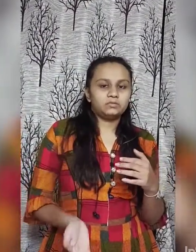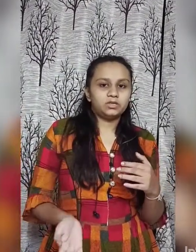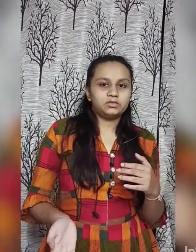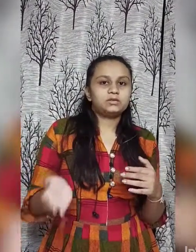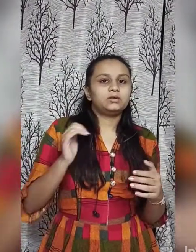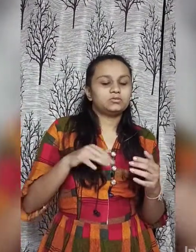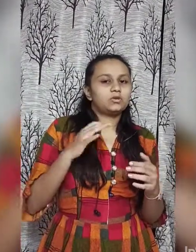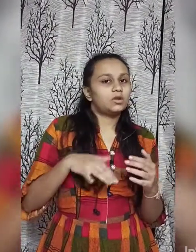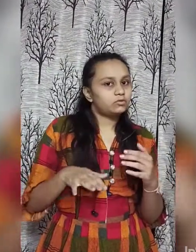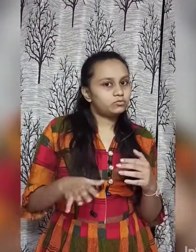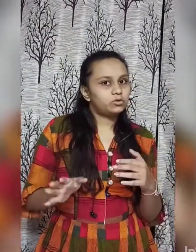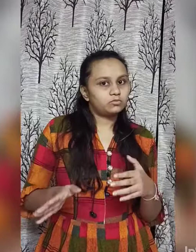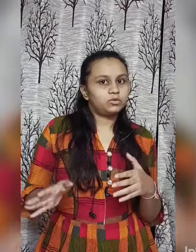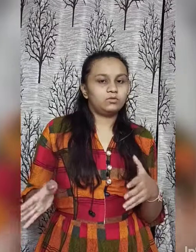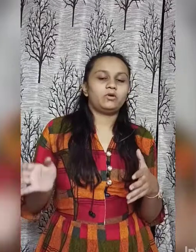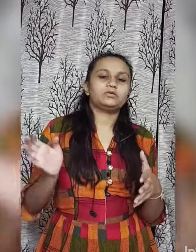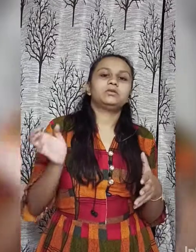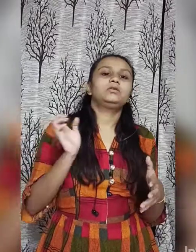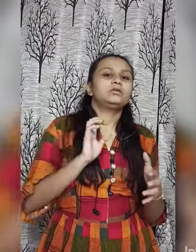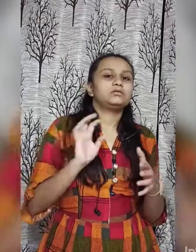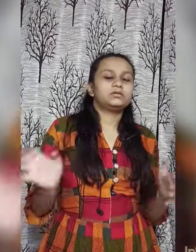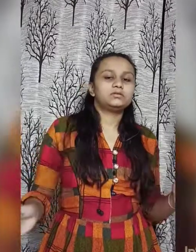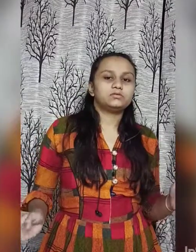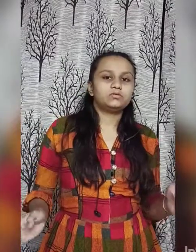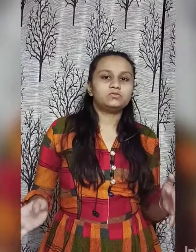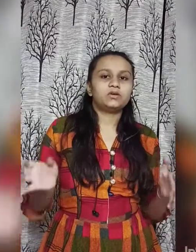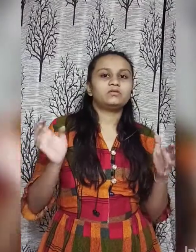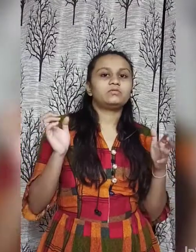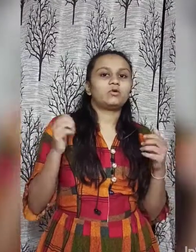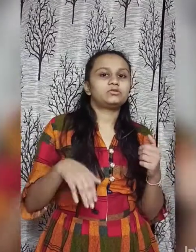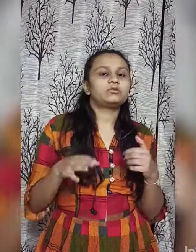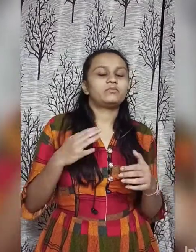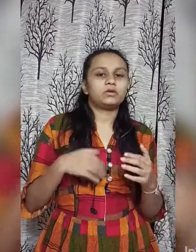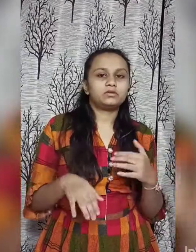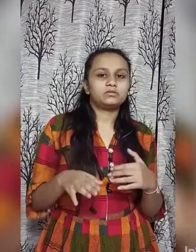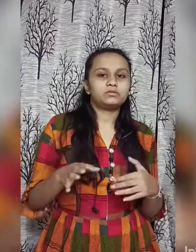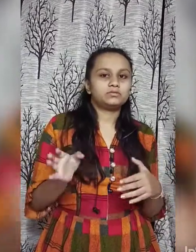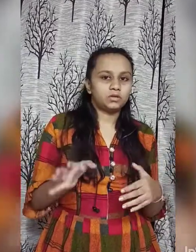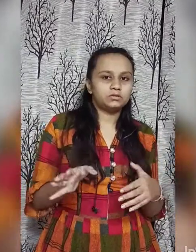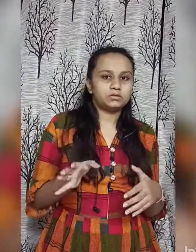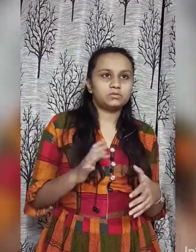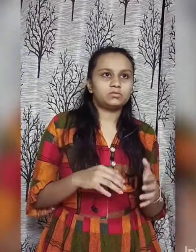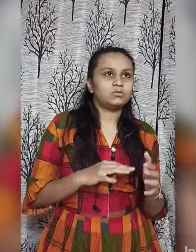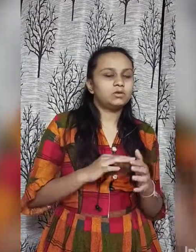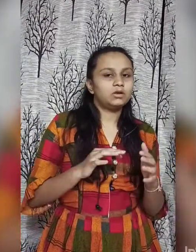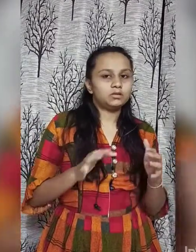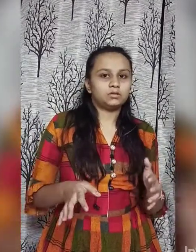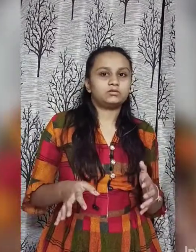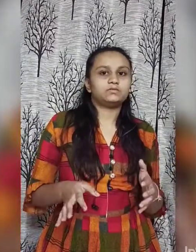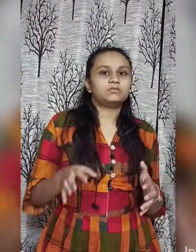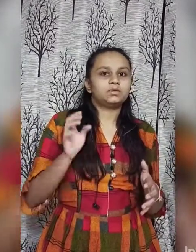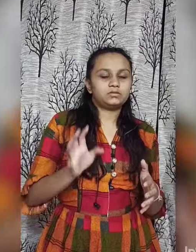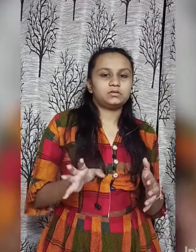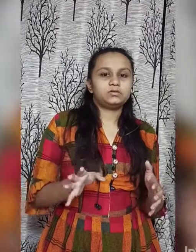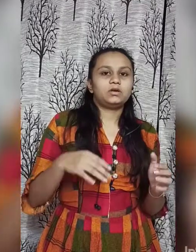That means this method of costing is used where the cost of particular task has to be done. Such